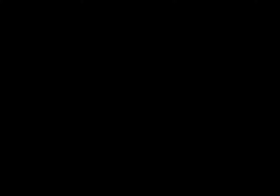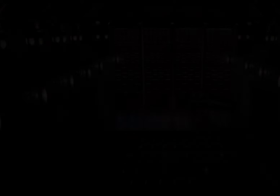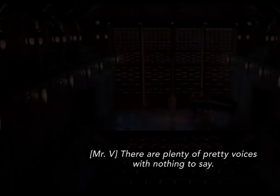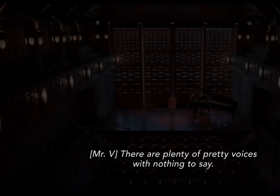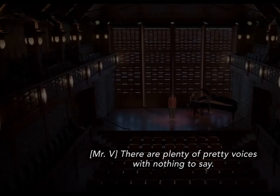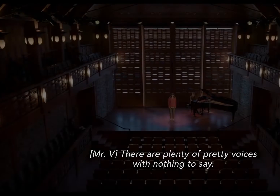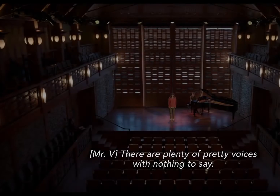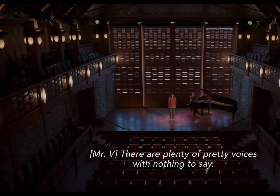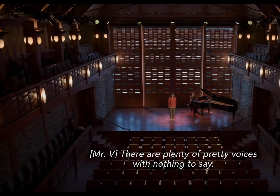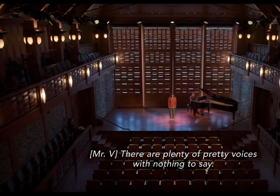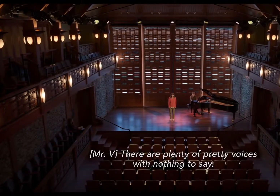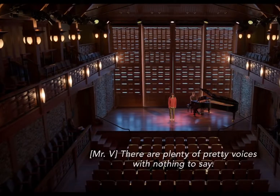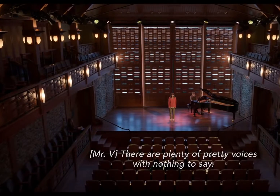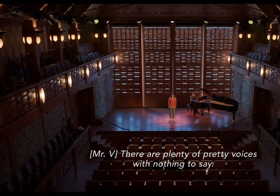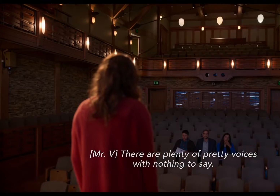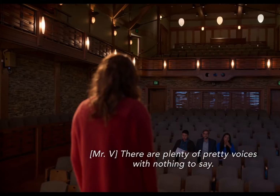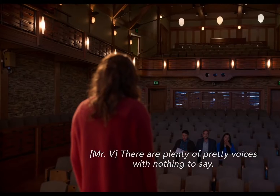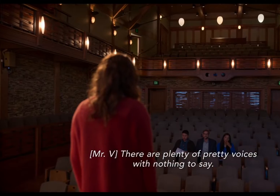There are plenty of pretty voices with nothing to say.